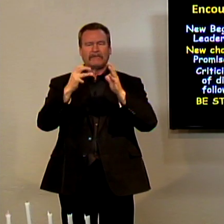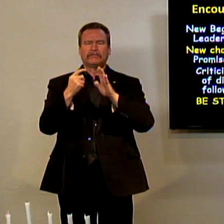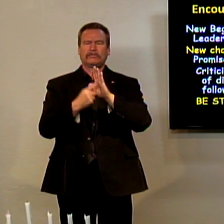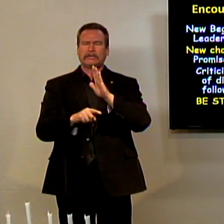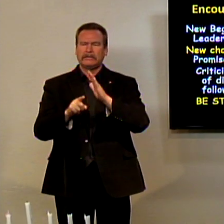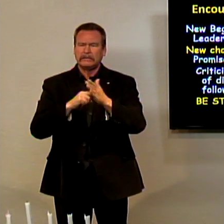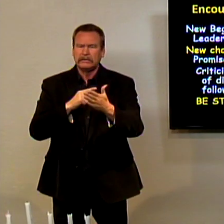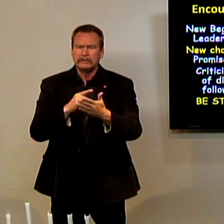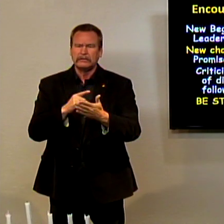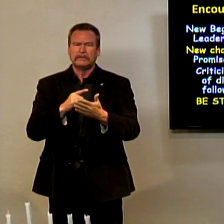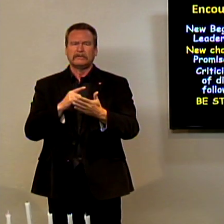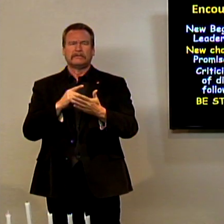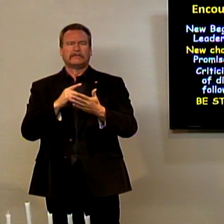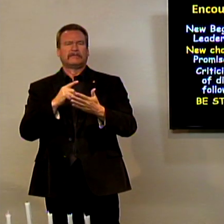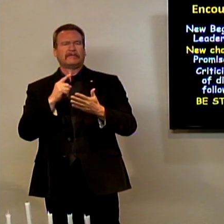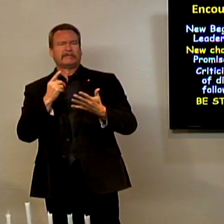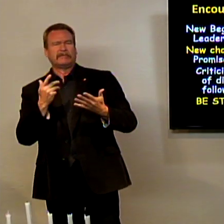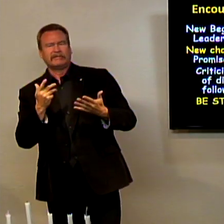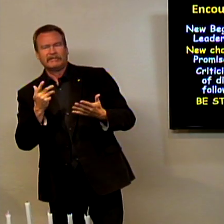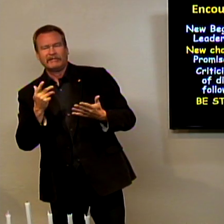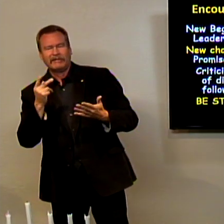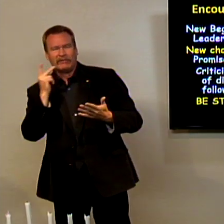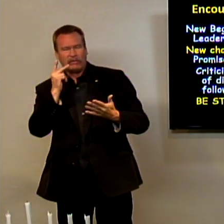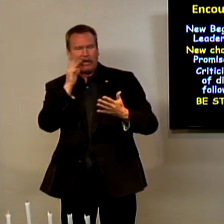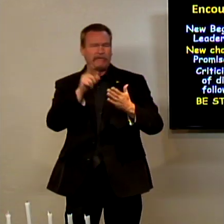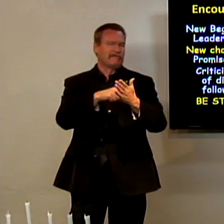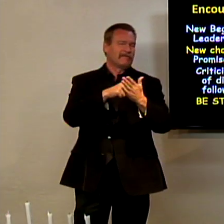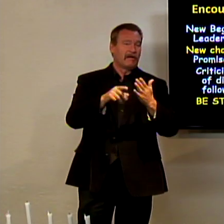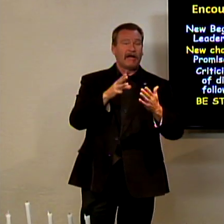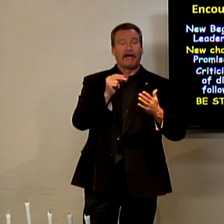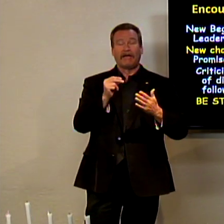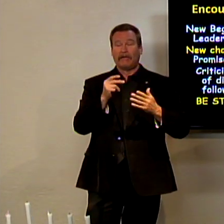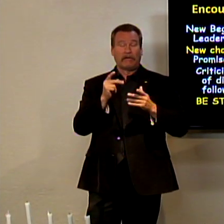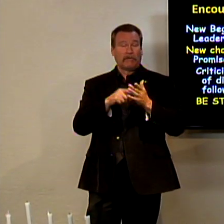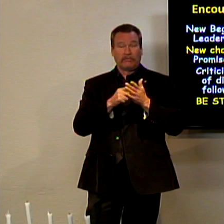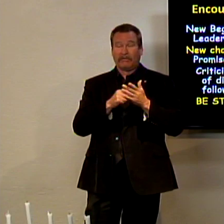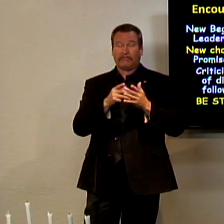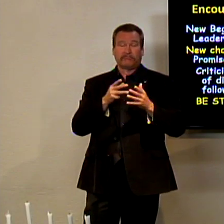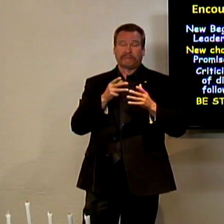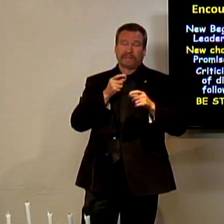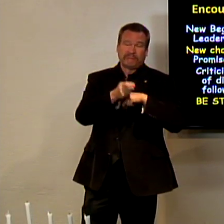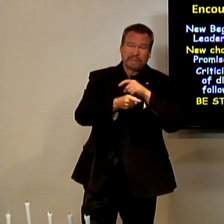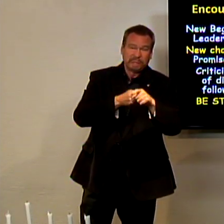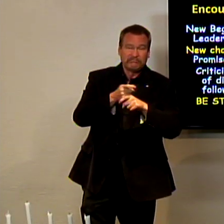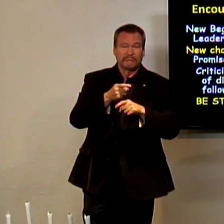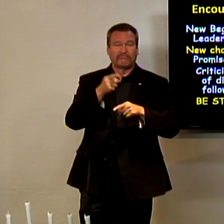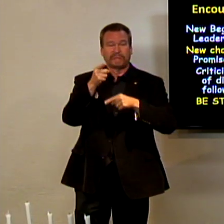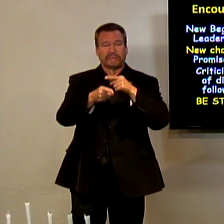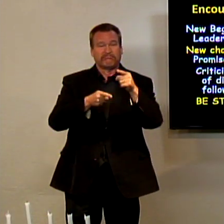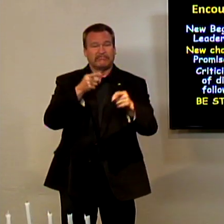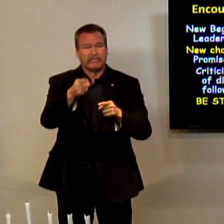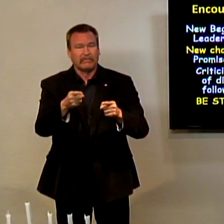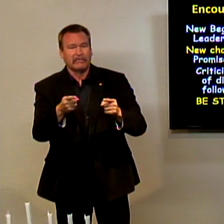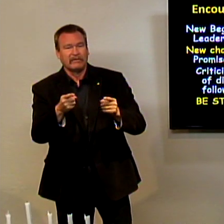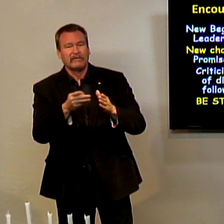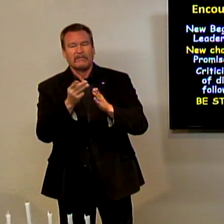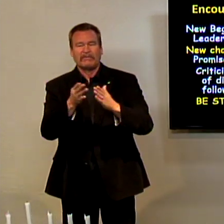It's not an easy life. There's going to be challenges. There's going to be criticism. Perhaps even